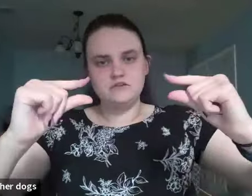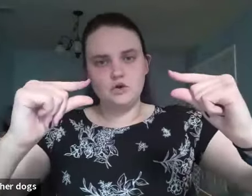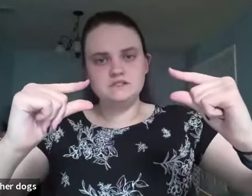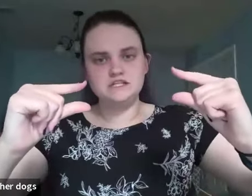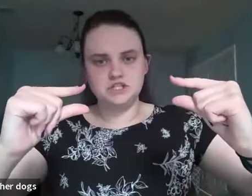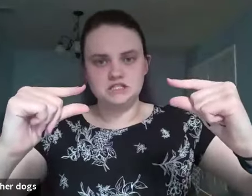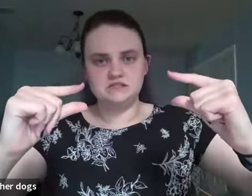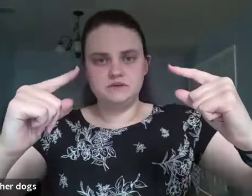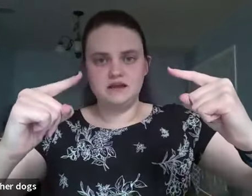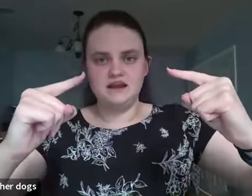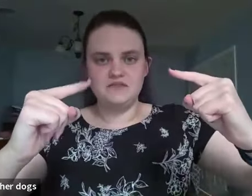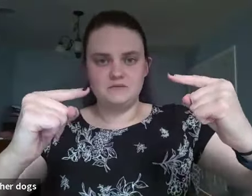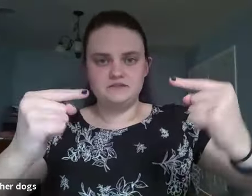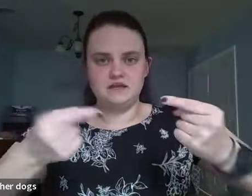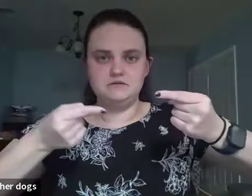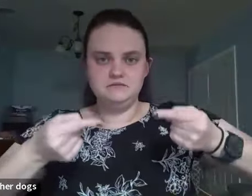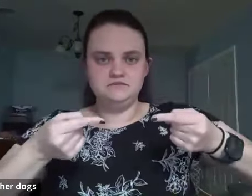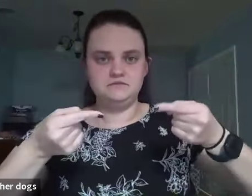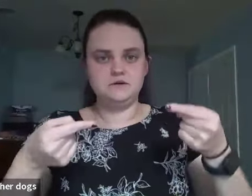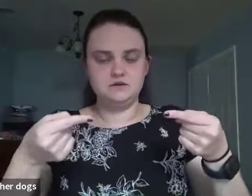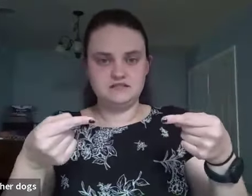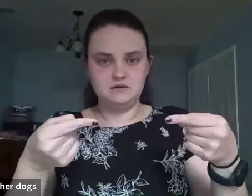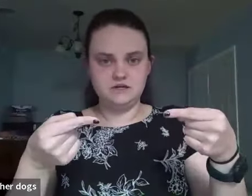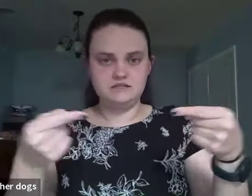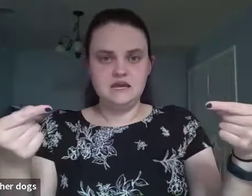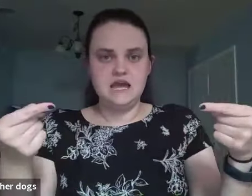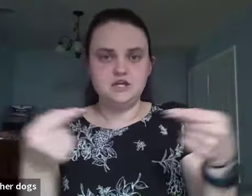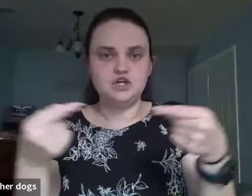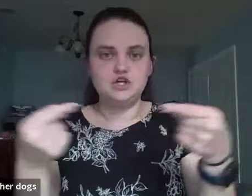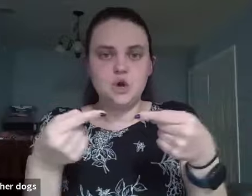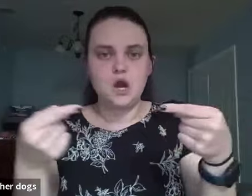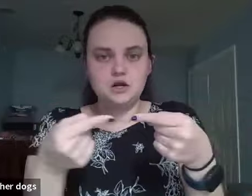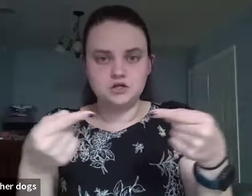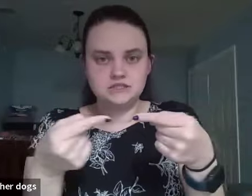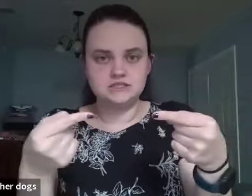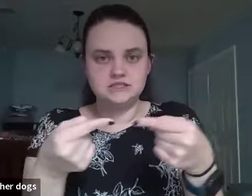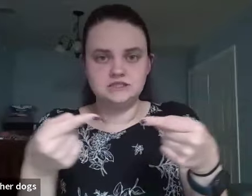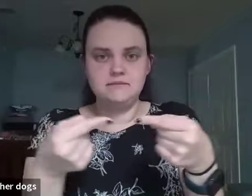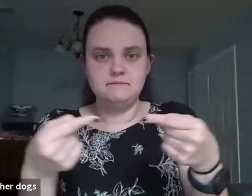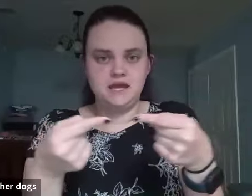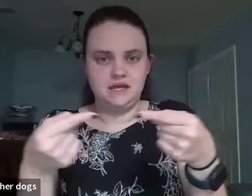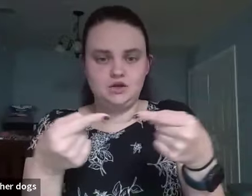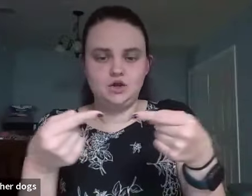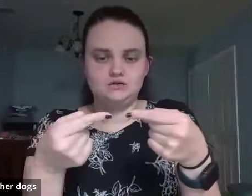they're almost like G's, but I kind of have my thumbs down. I go sideways and you're going to go hurt, pain,